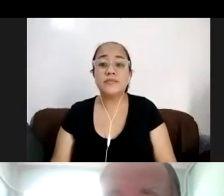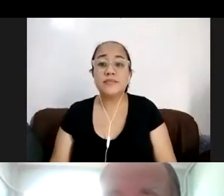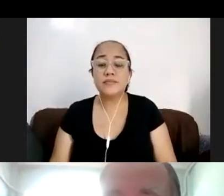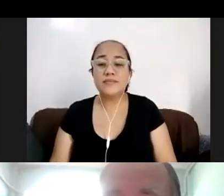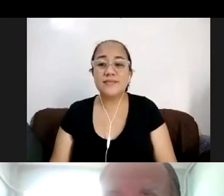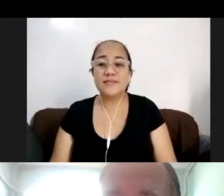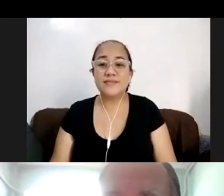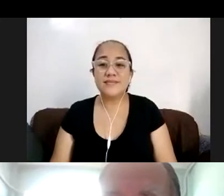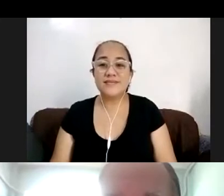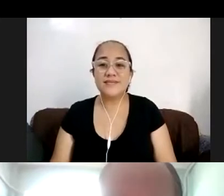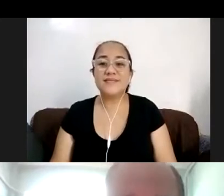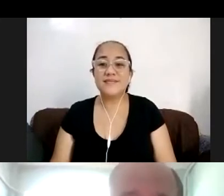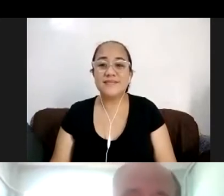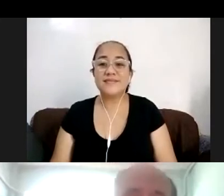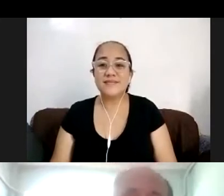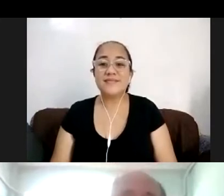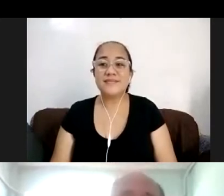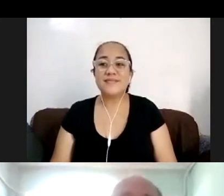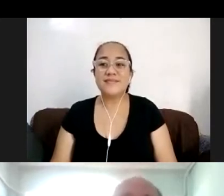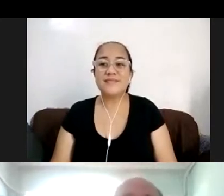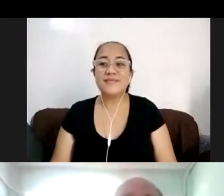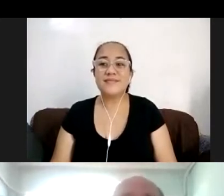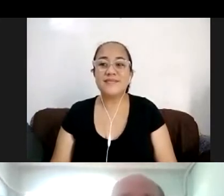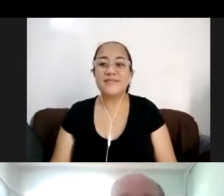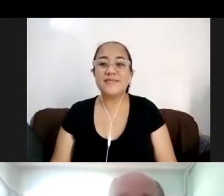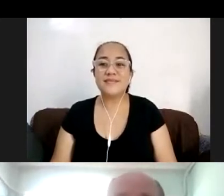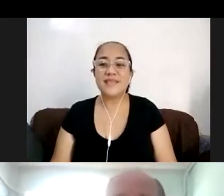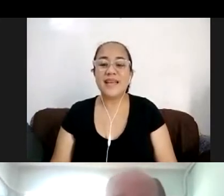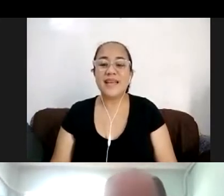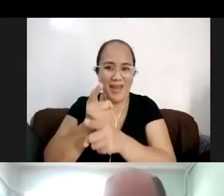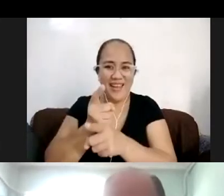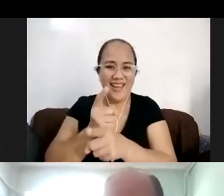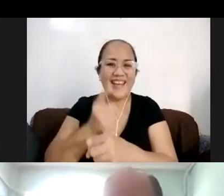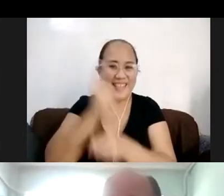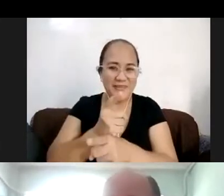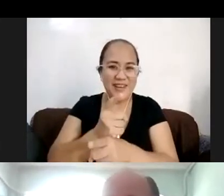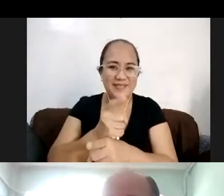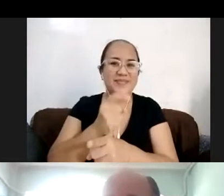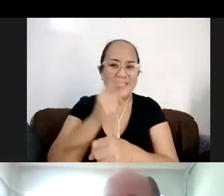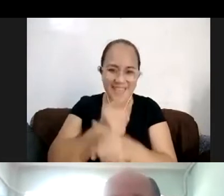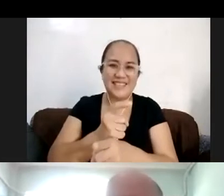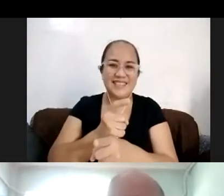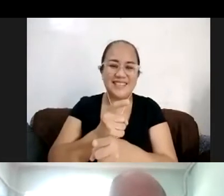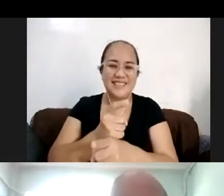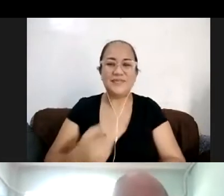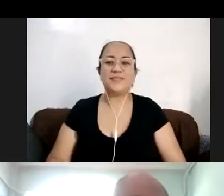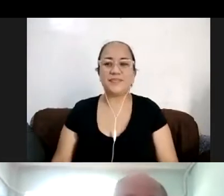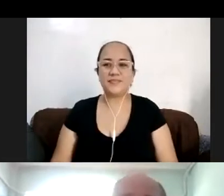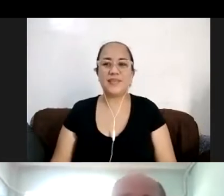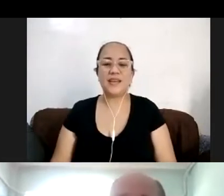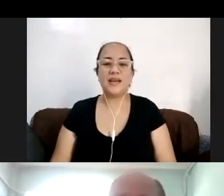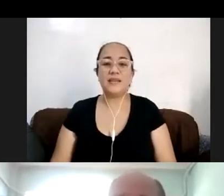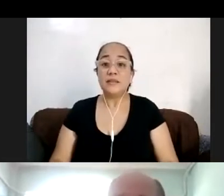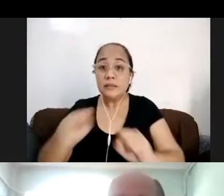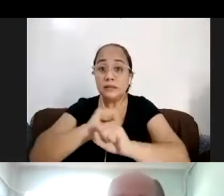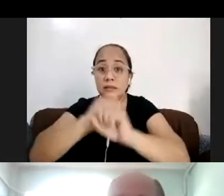It's D then, Peeps is saying D. Everyone's That's saying correct. D. That's correct. Yes. Okay. Now, is that